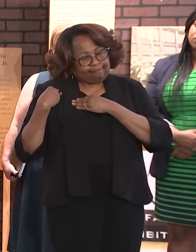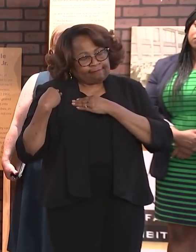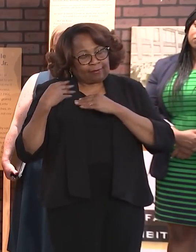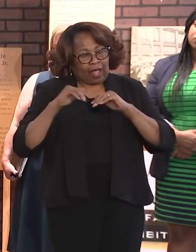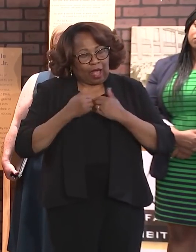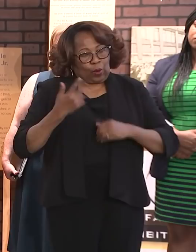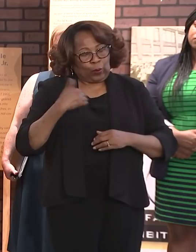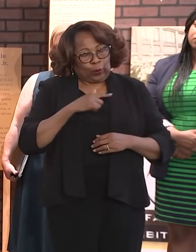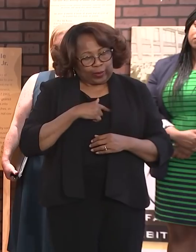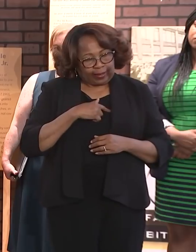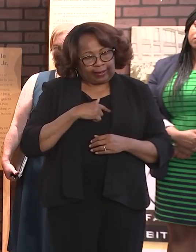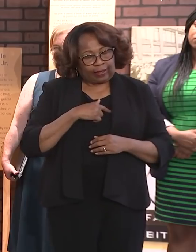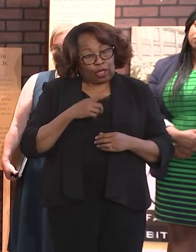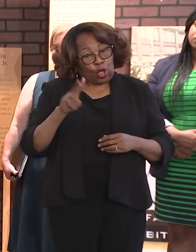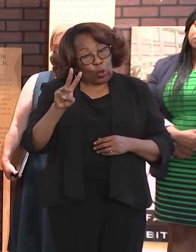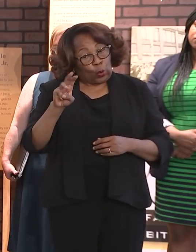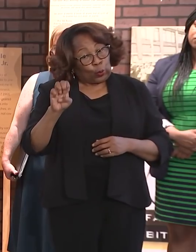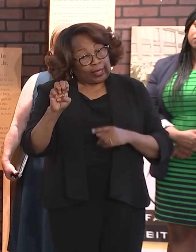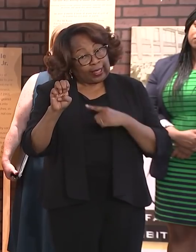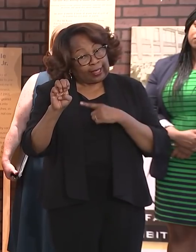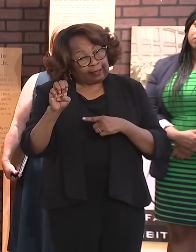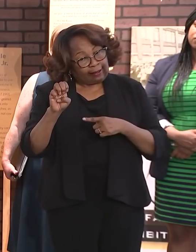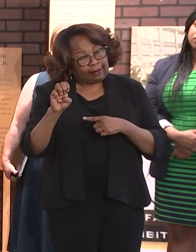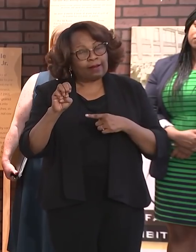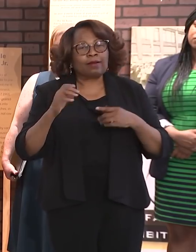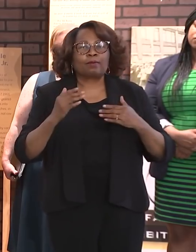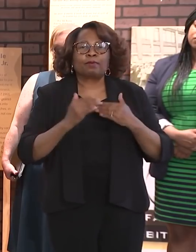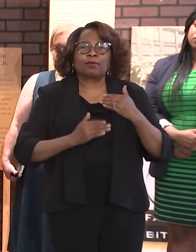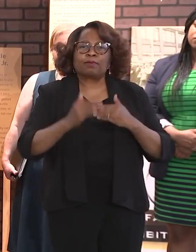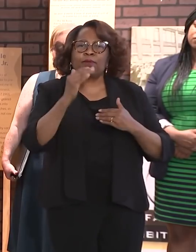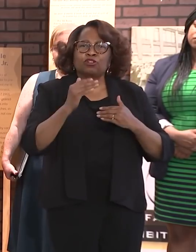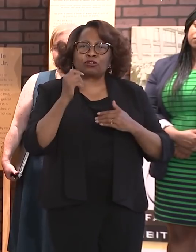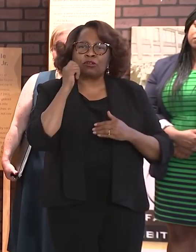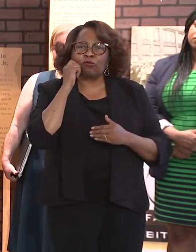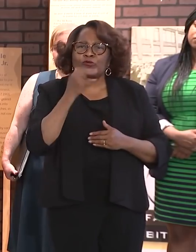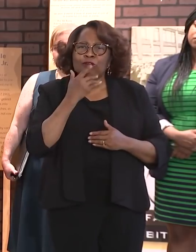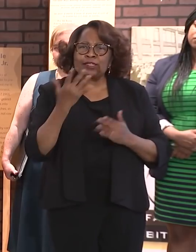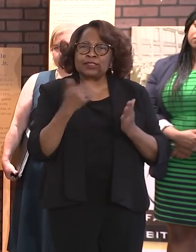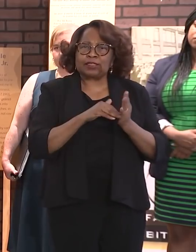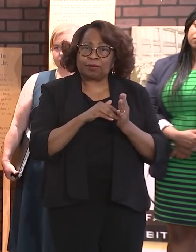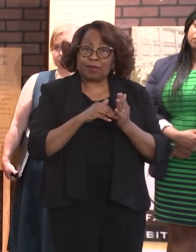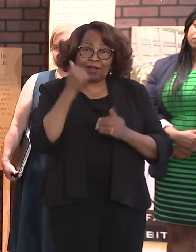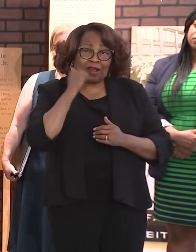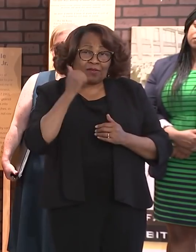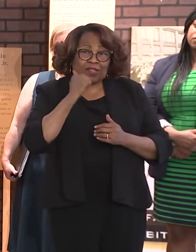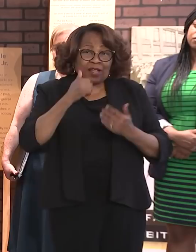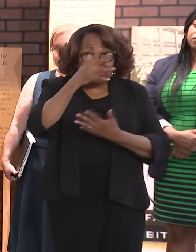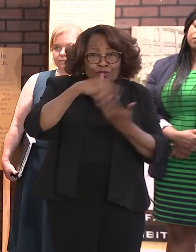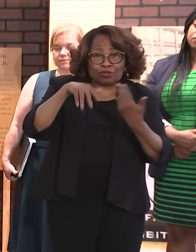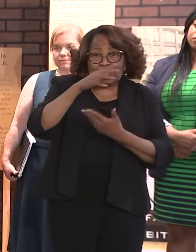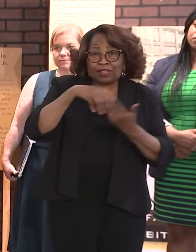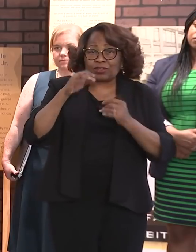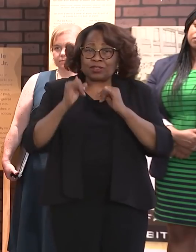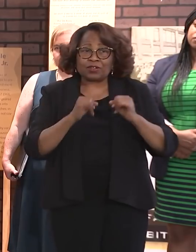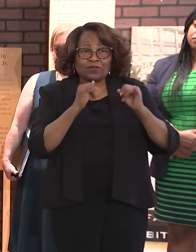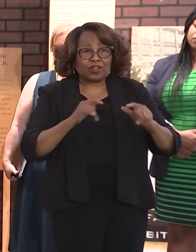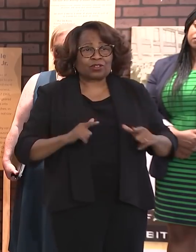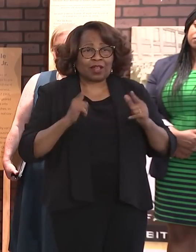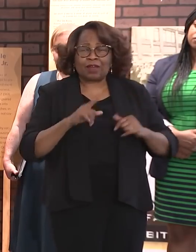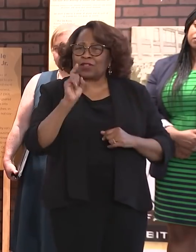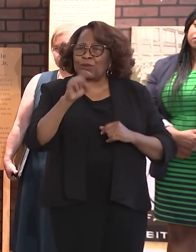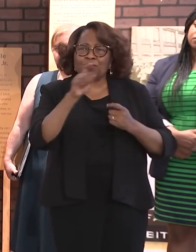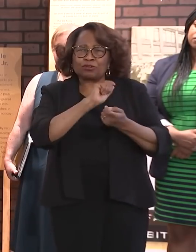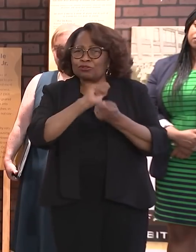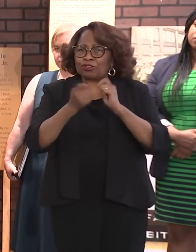ways that we perpetuate racism in our everyday interactions and individual lives. And we've got to change the